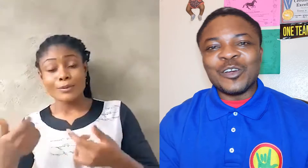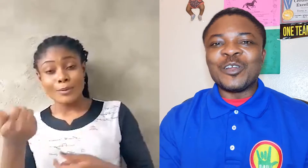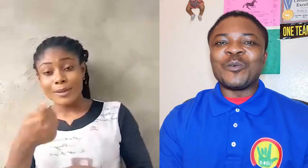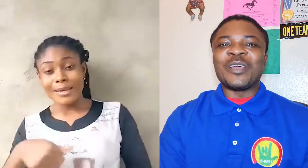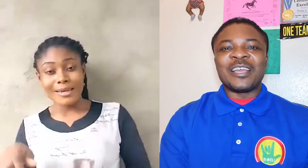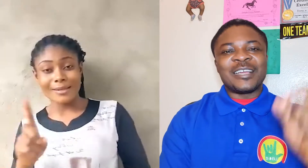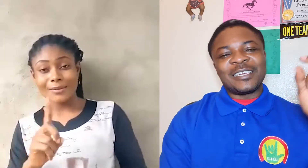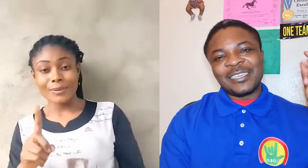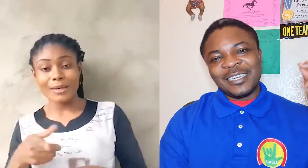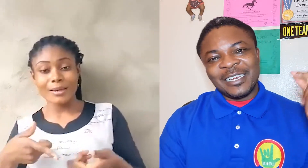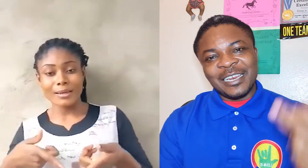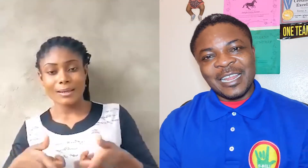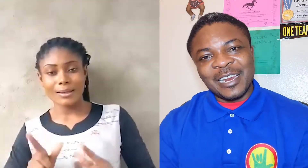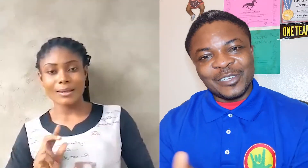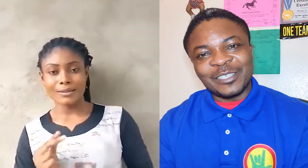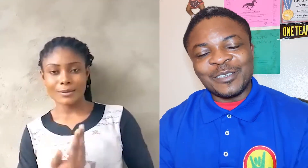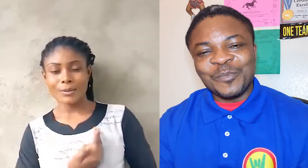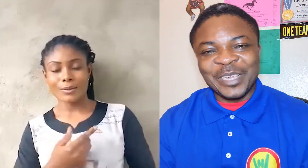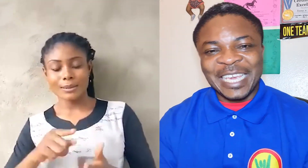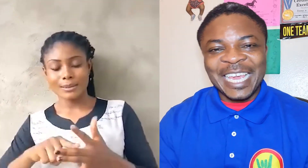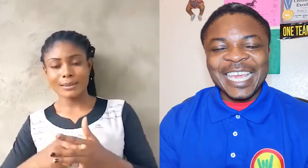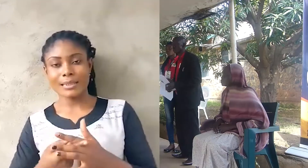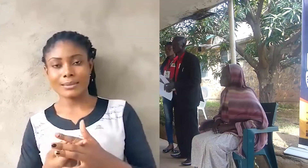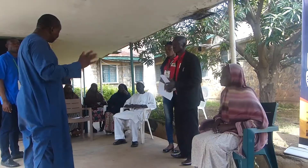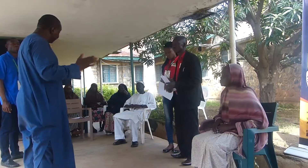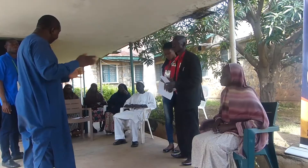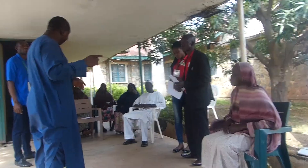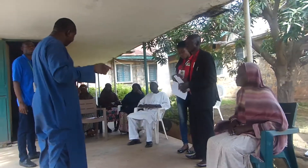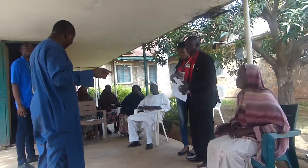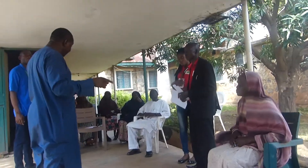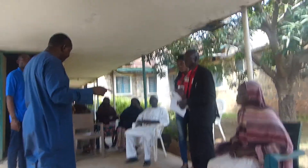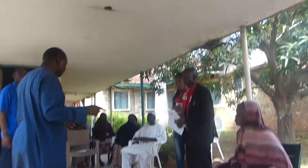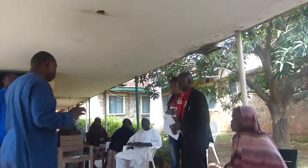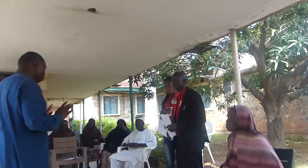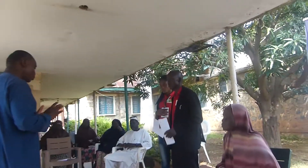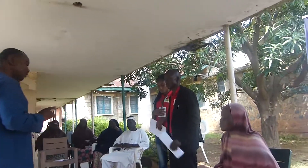Alright, don't go nowhere. Let us begin.